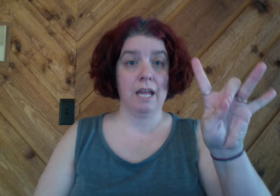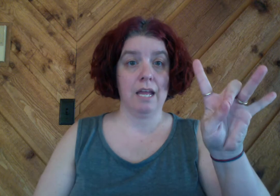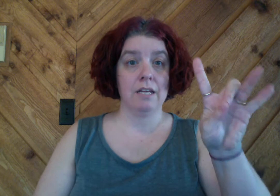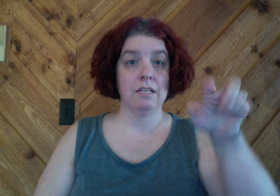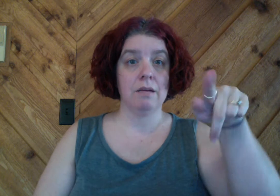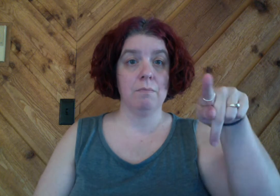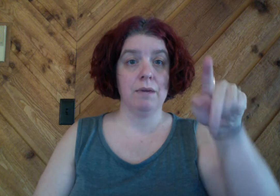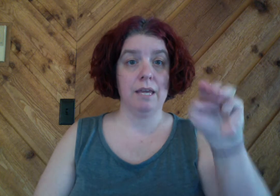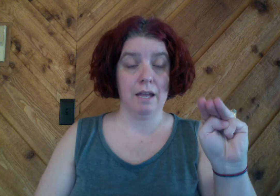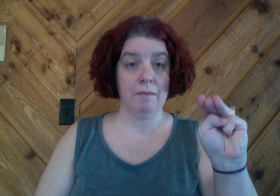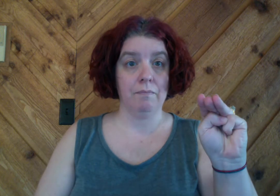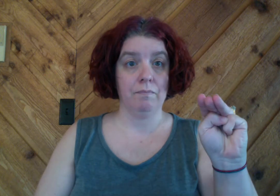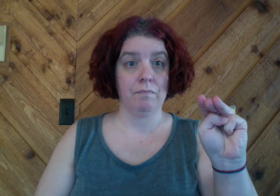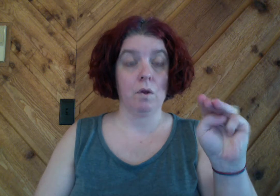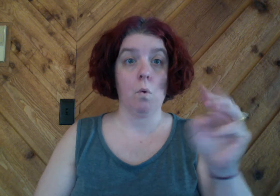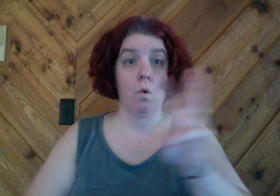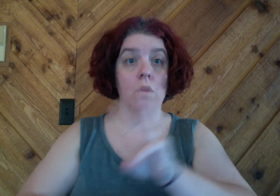6:38 p.m. or